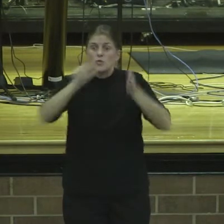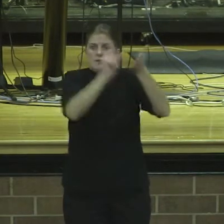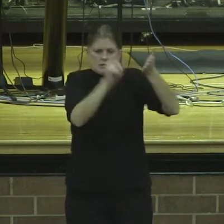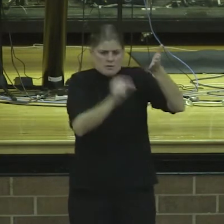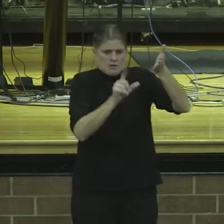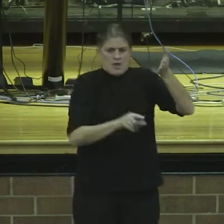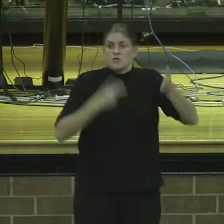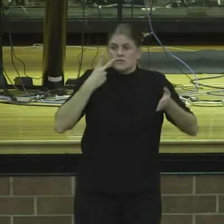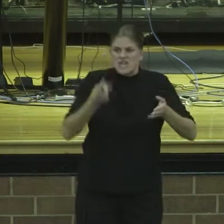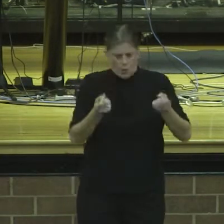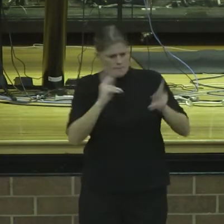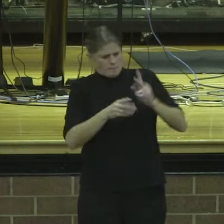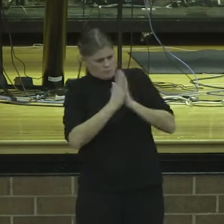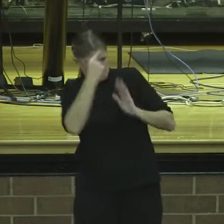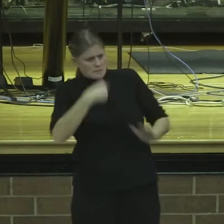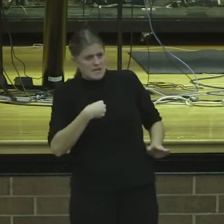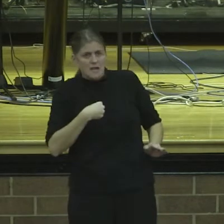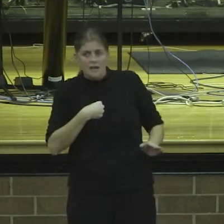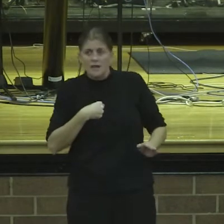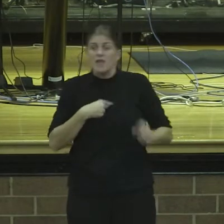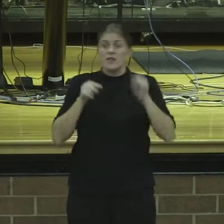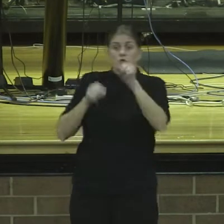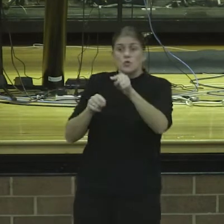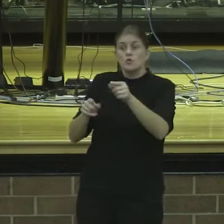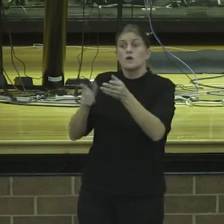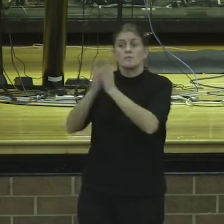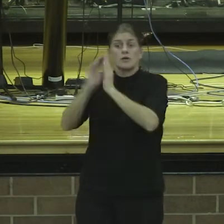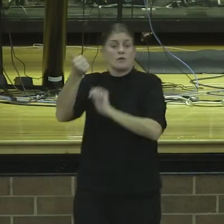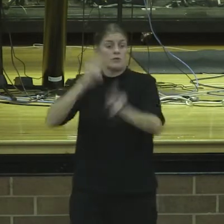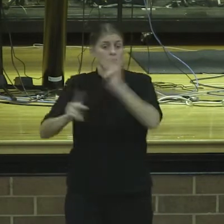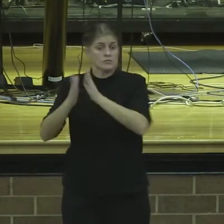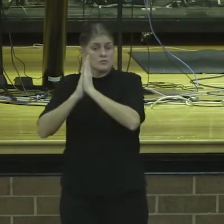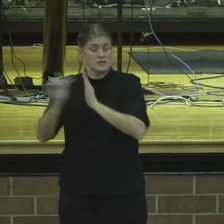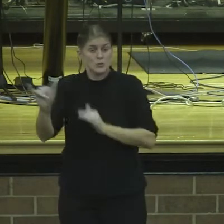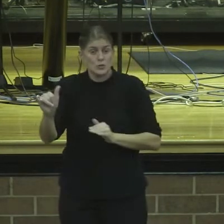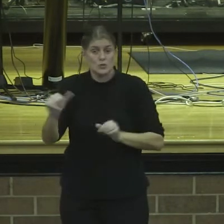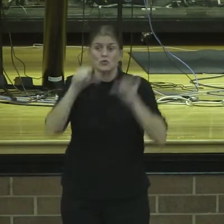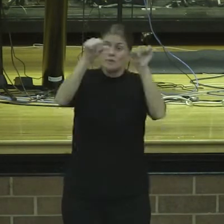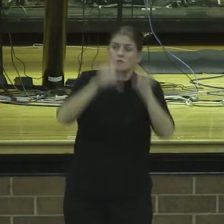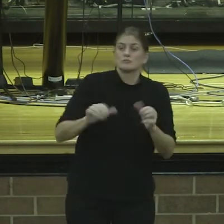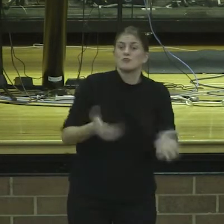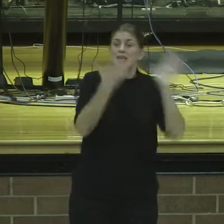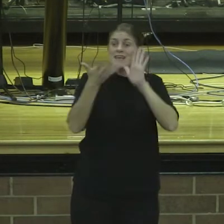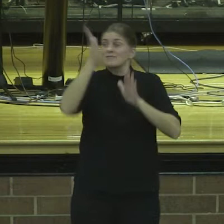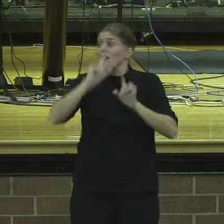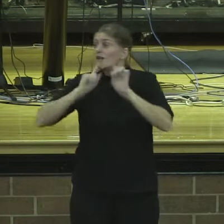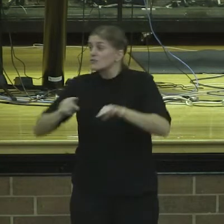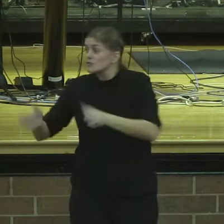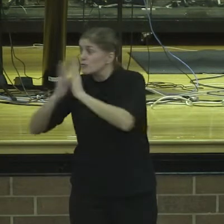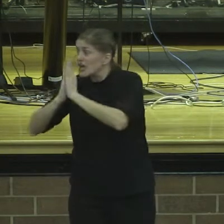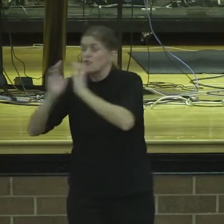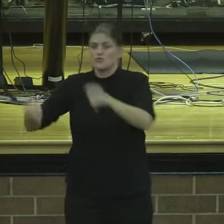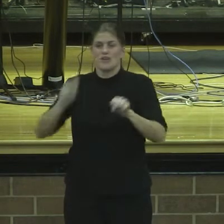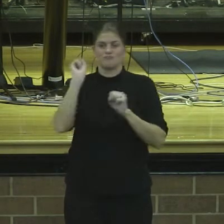your request. You can also go in there and click and pray for other people's requests. You can post praises when God answers the prayers that